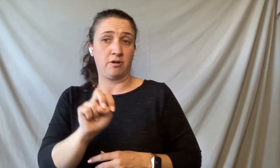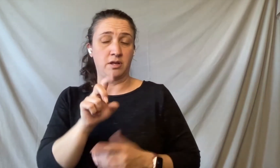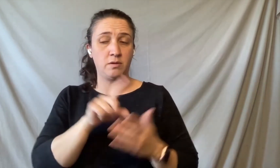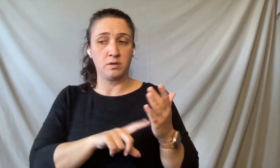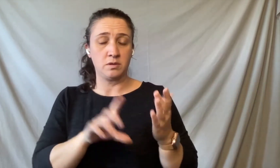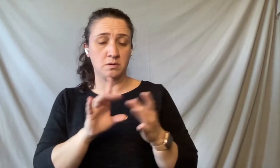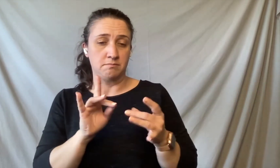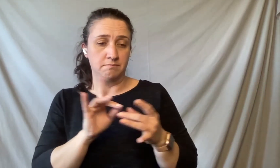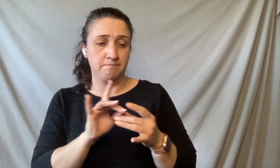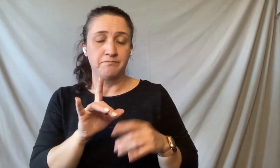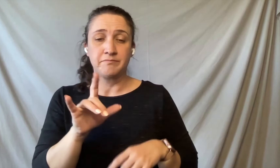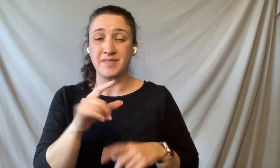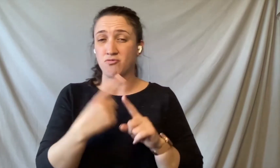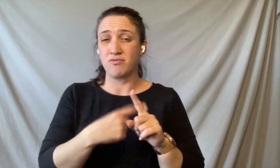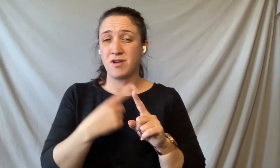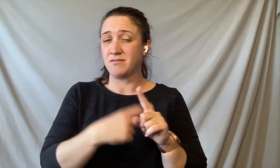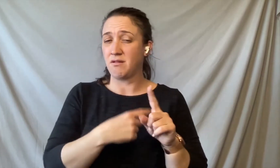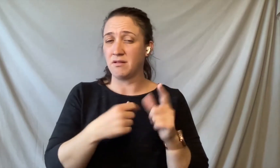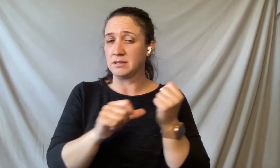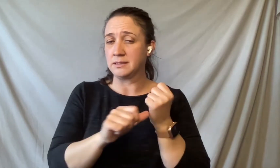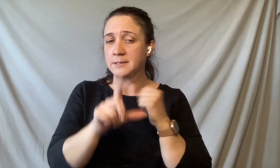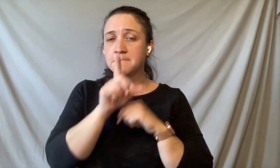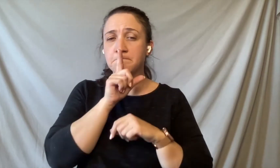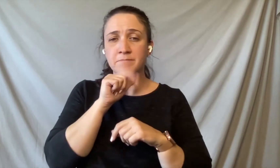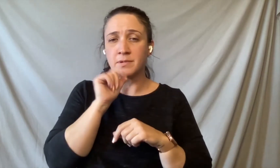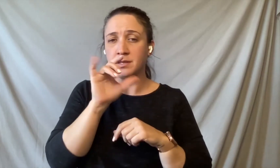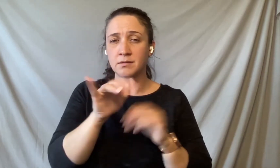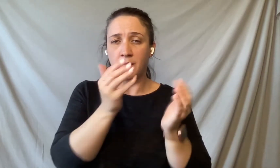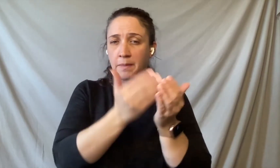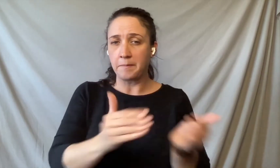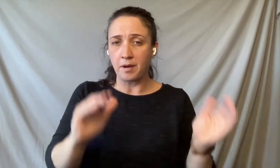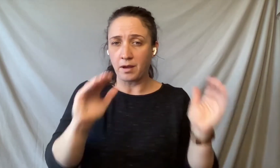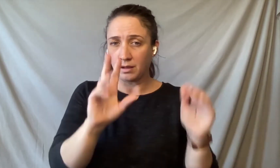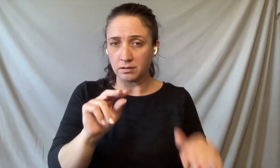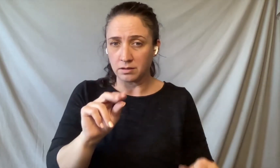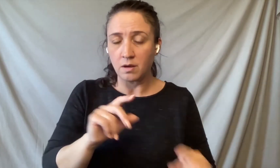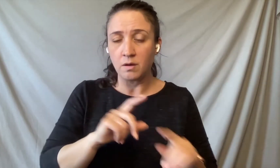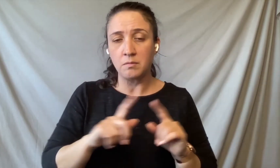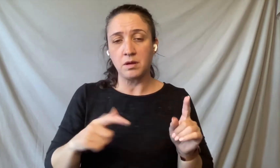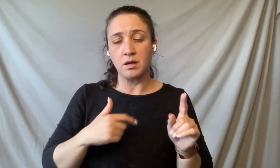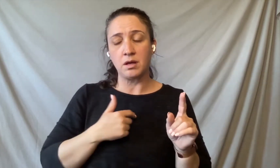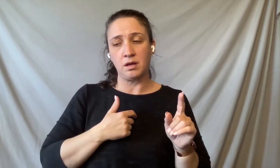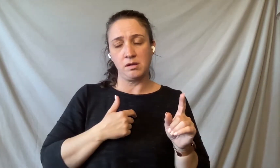rental assistance isn't the bucket. It's more, is it,